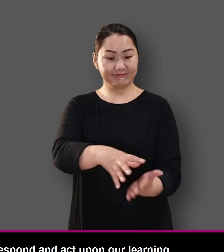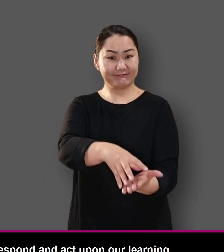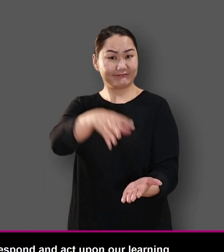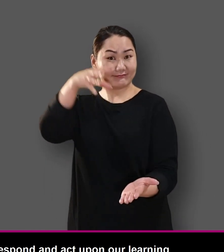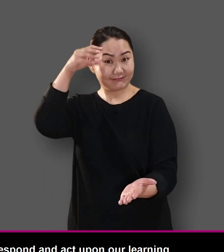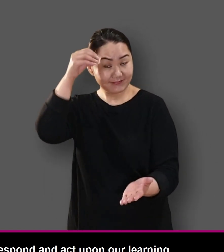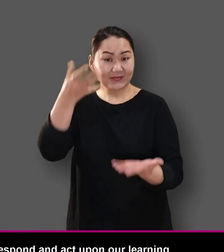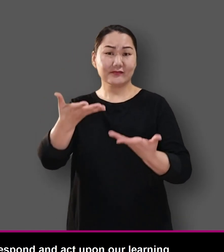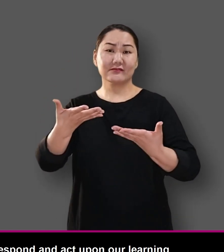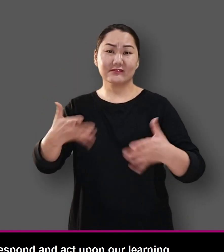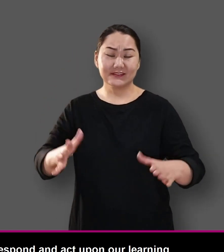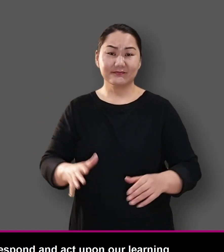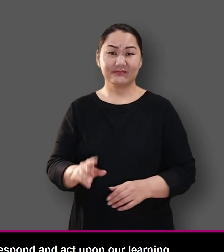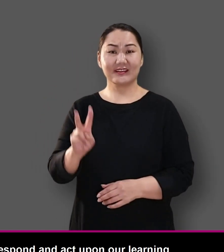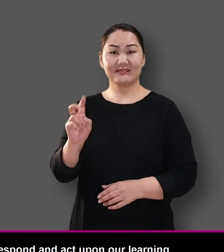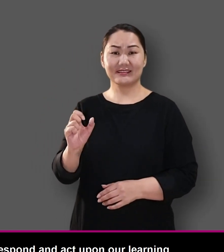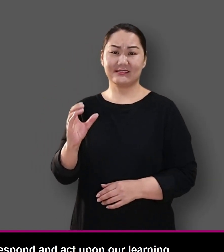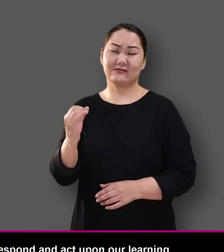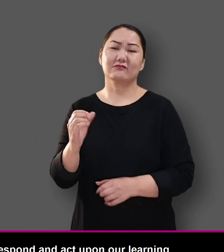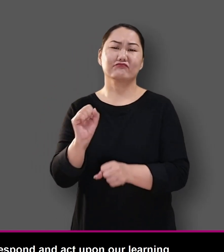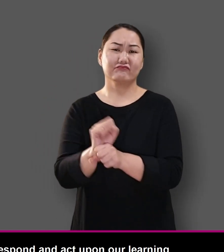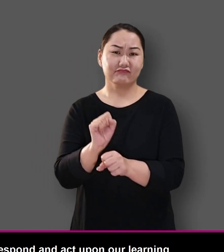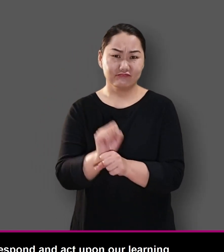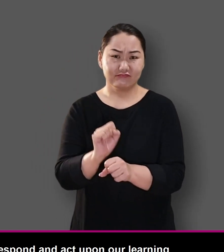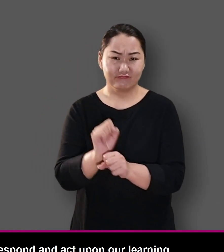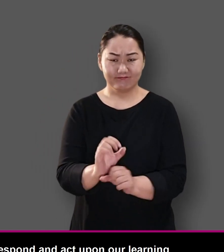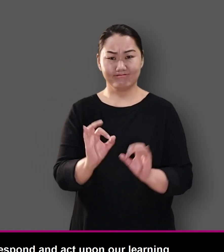reflective practice, and respond and act upon our learning